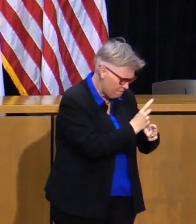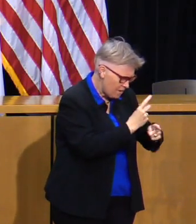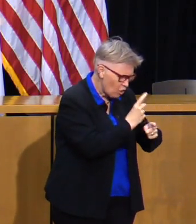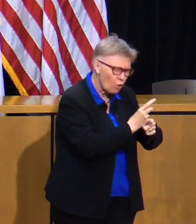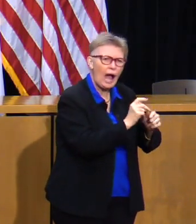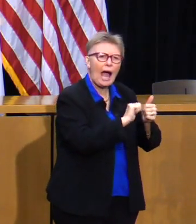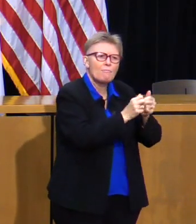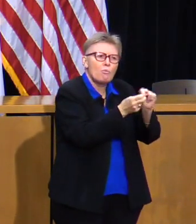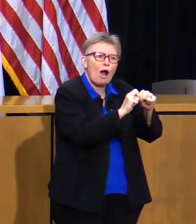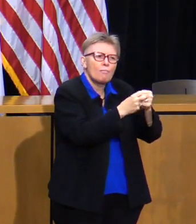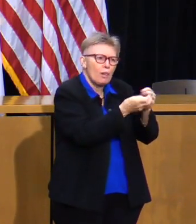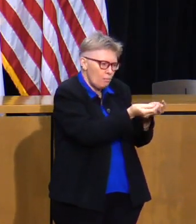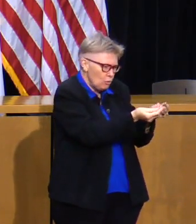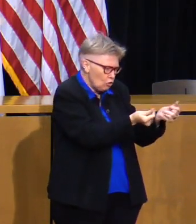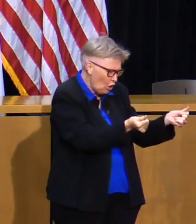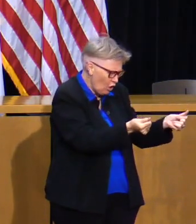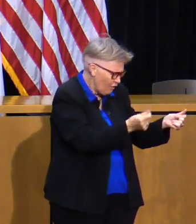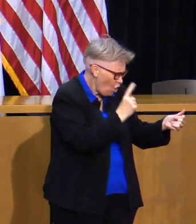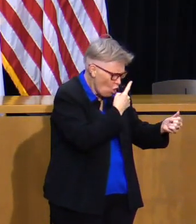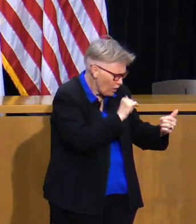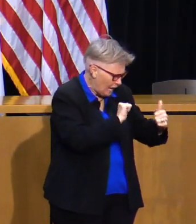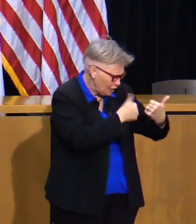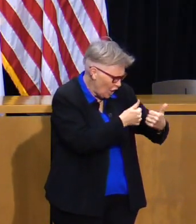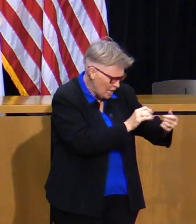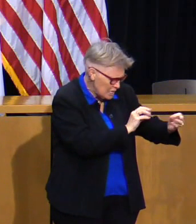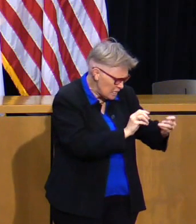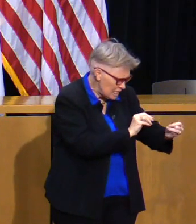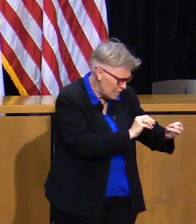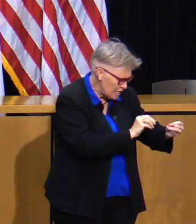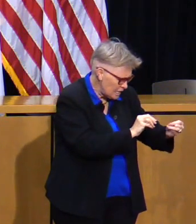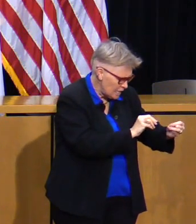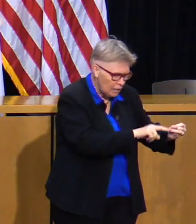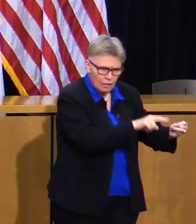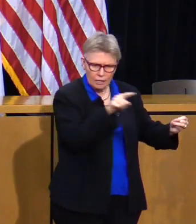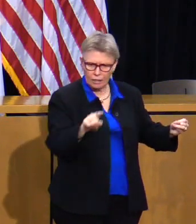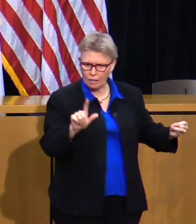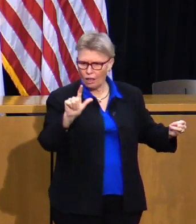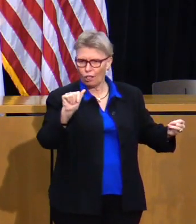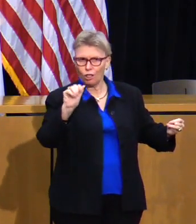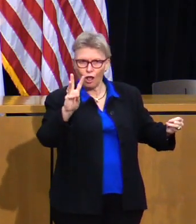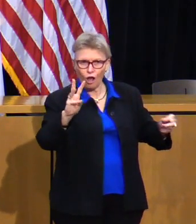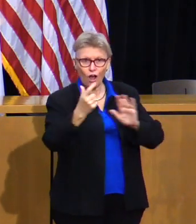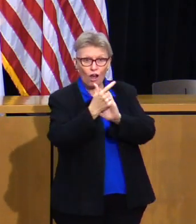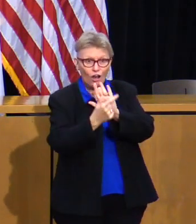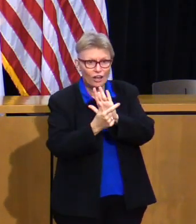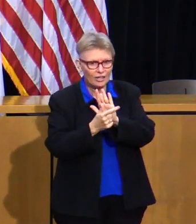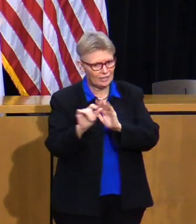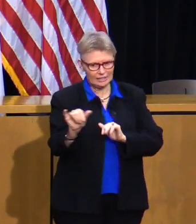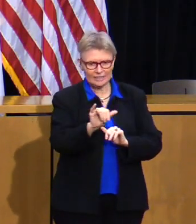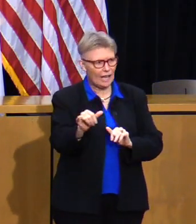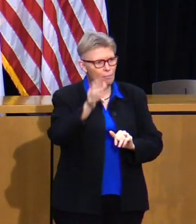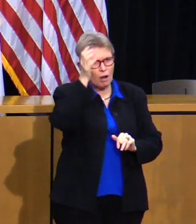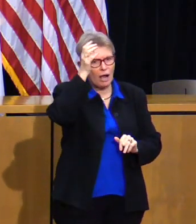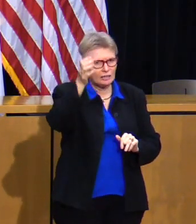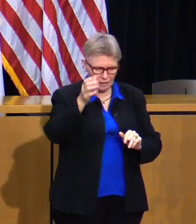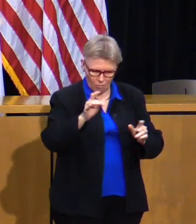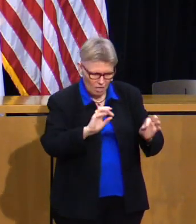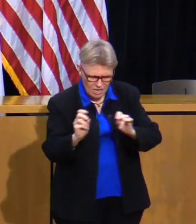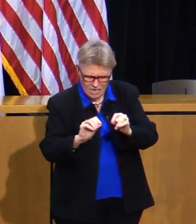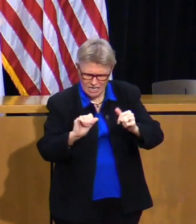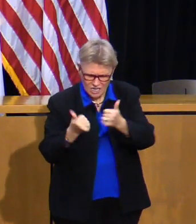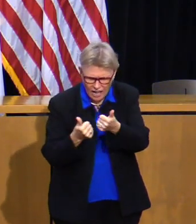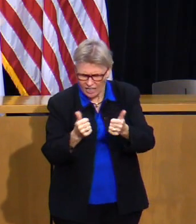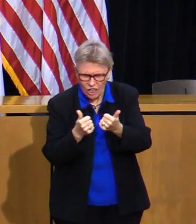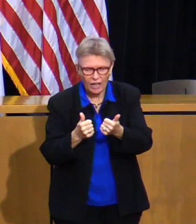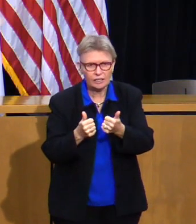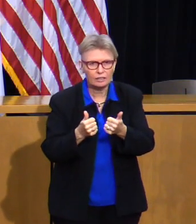like it's unsolvable. For me, the law is very similar, especially when you do high-end legal work. Often the